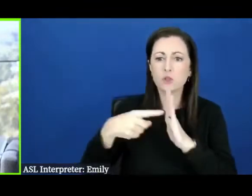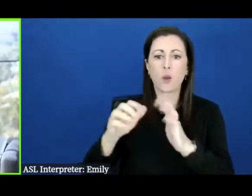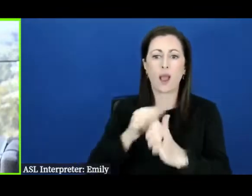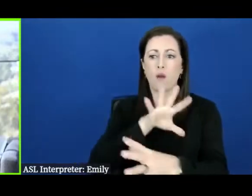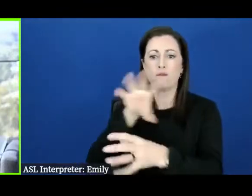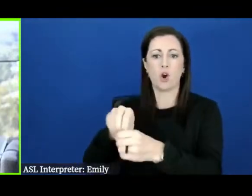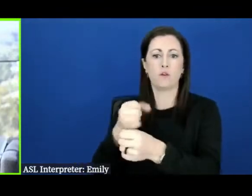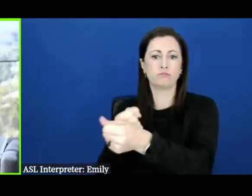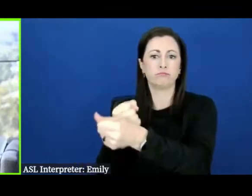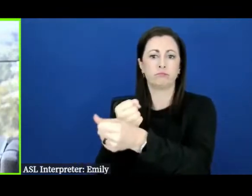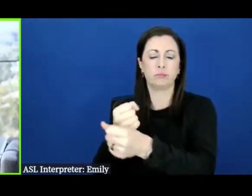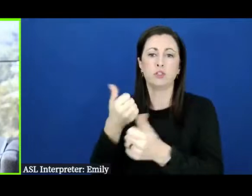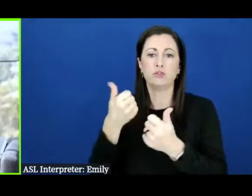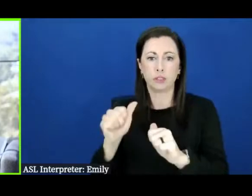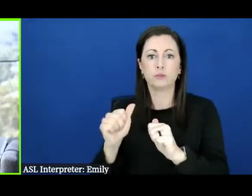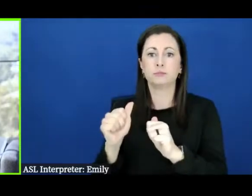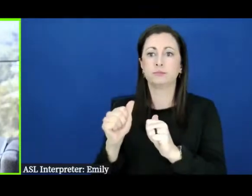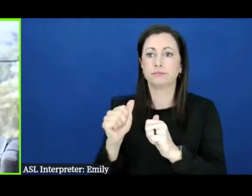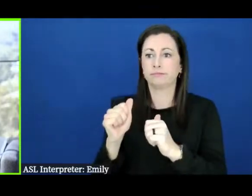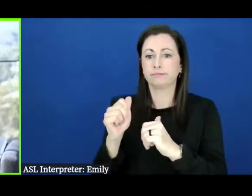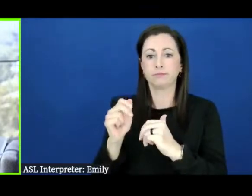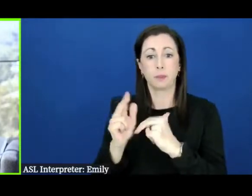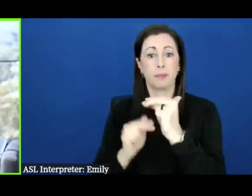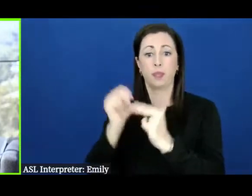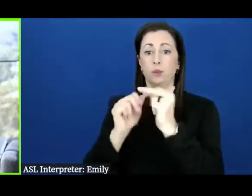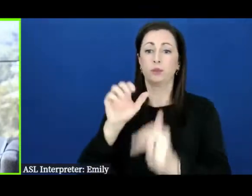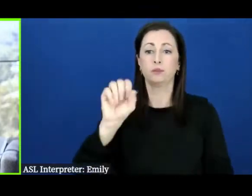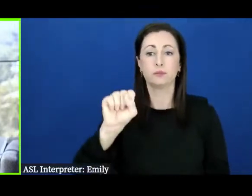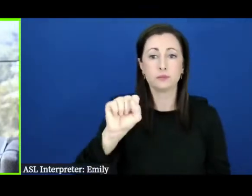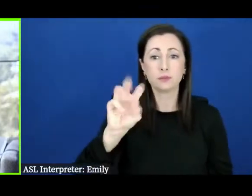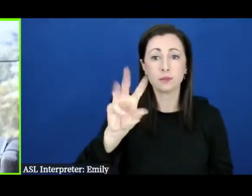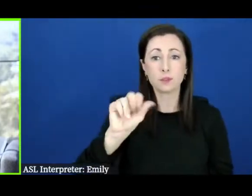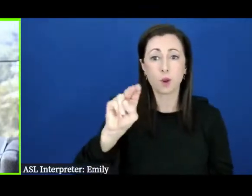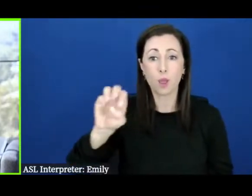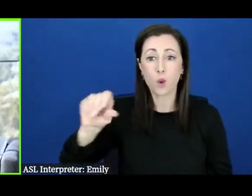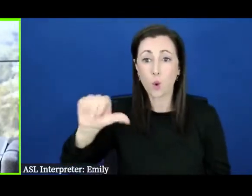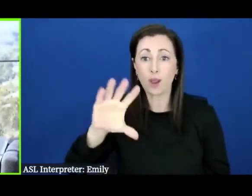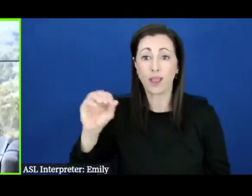building Swannanoa, Western North Carolina back. Thank you.